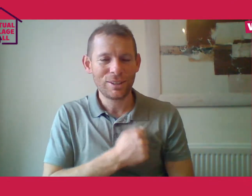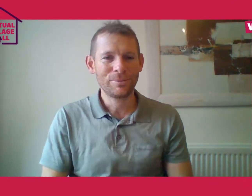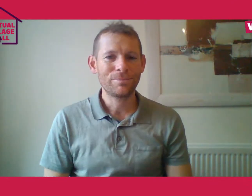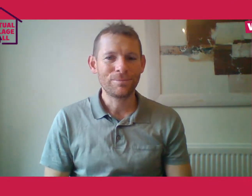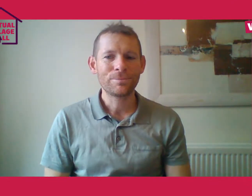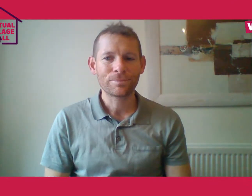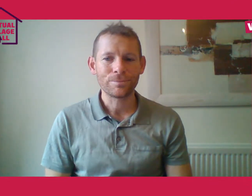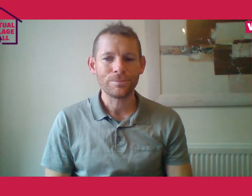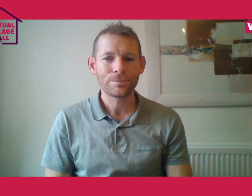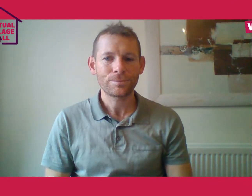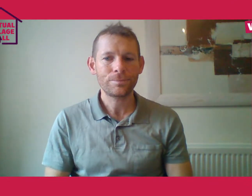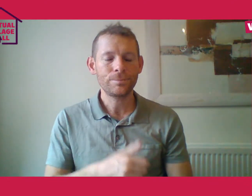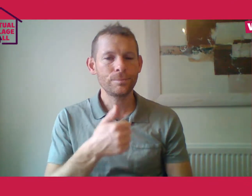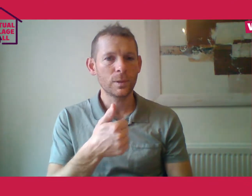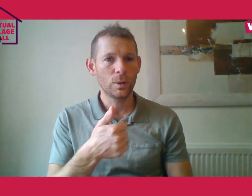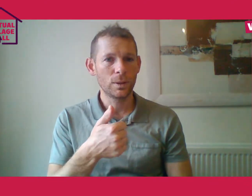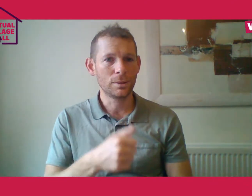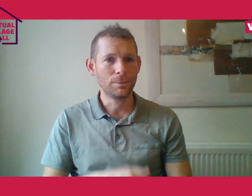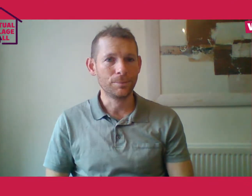Oh, excuse me.